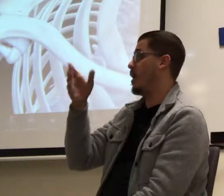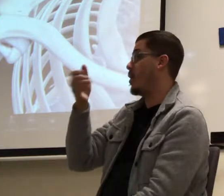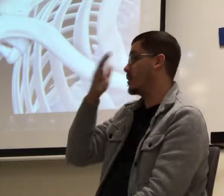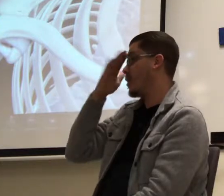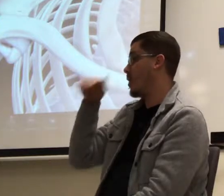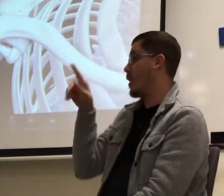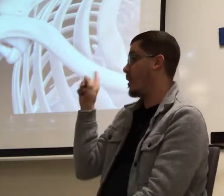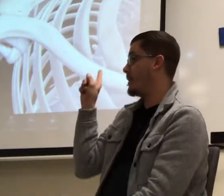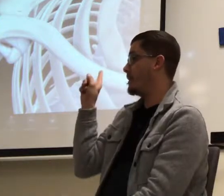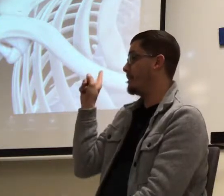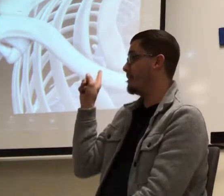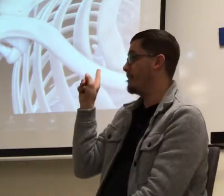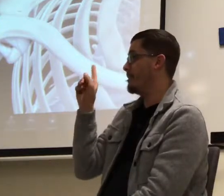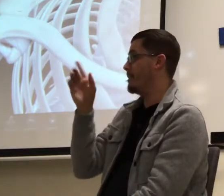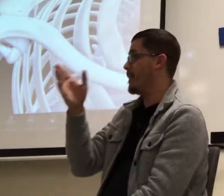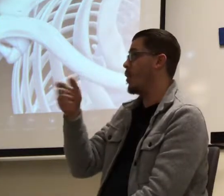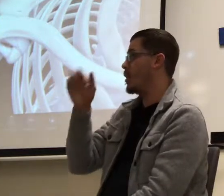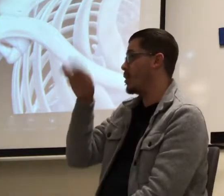one.